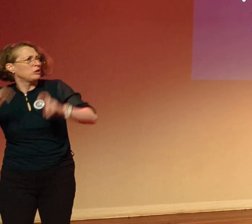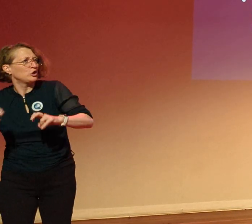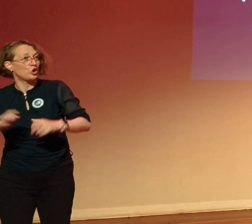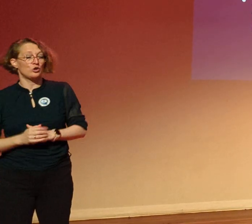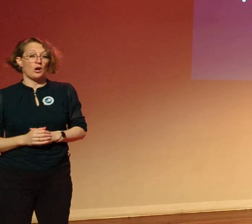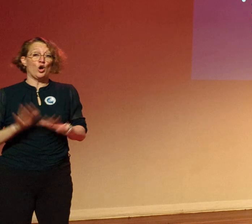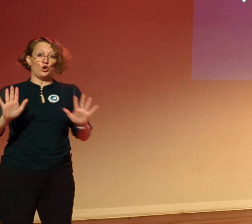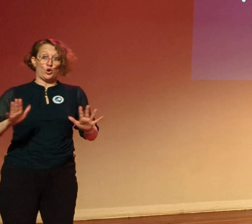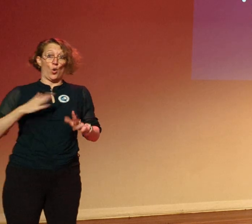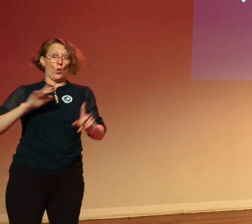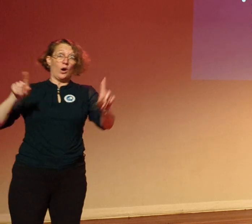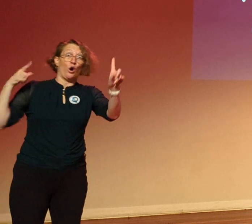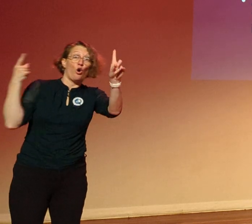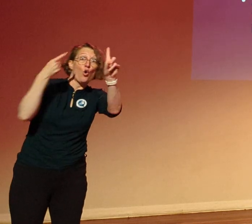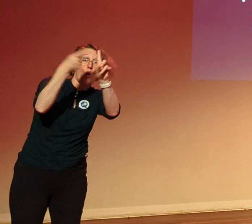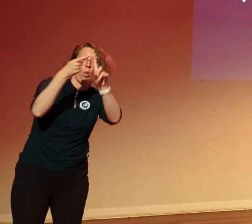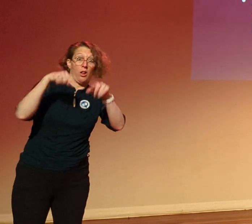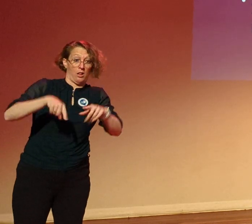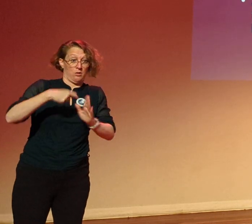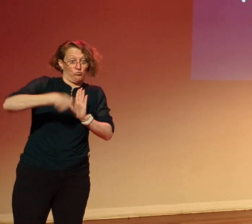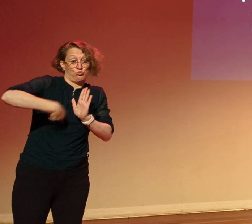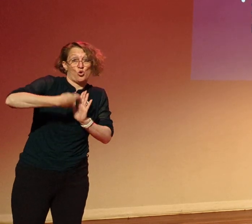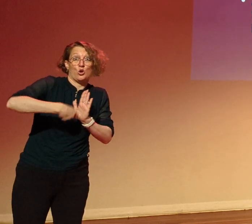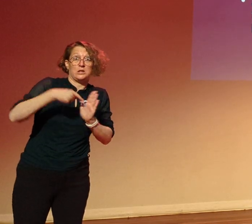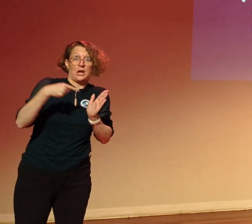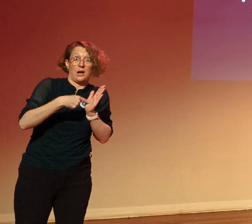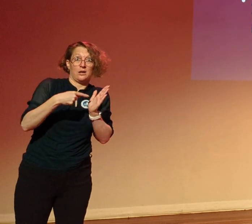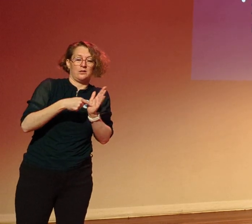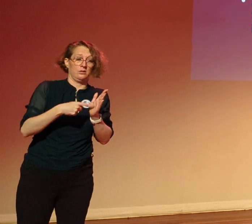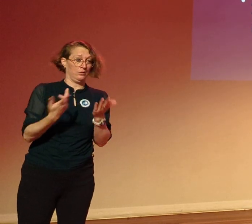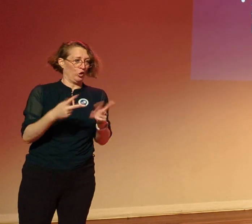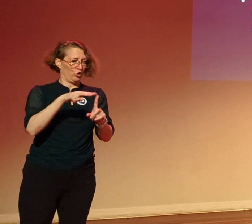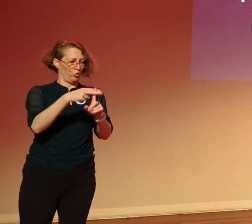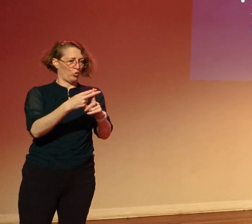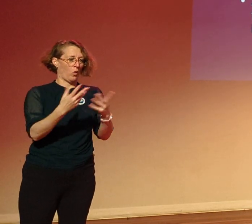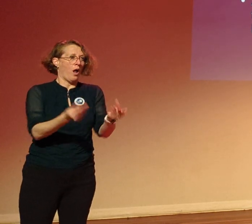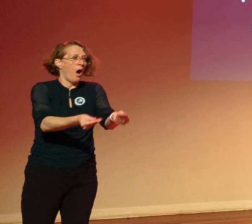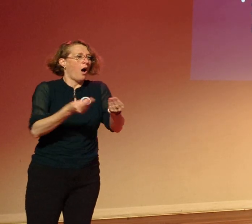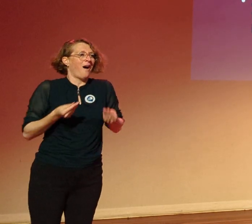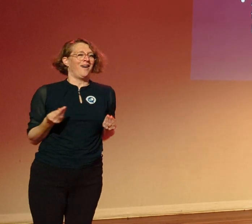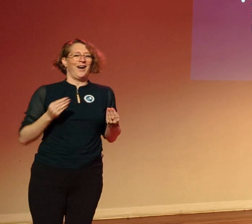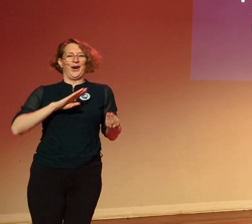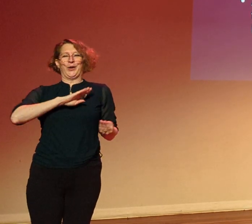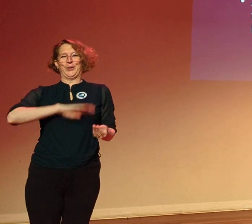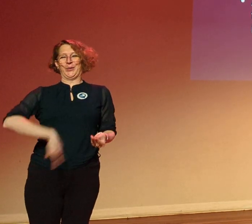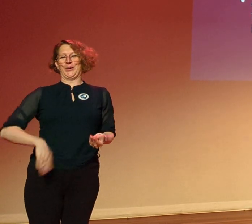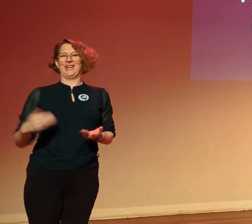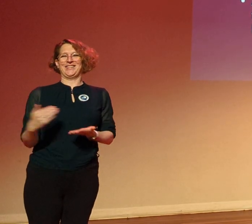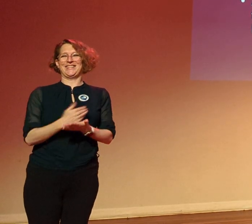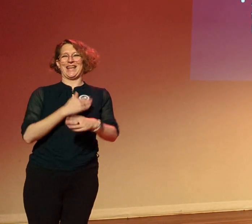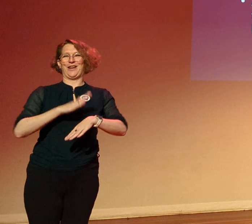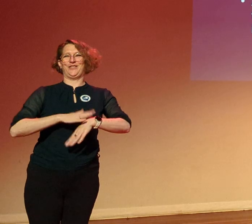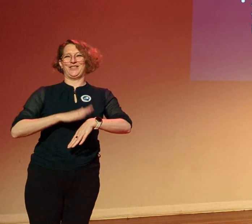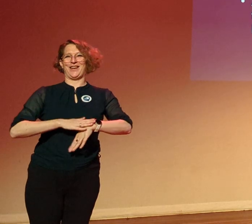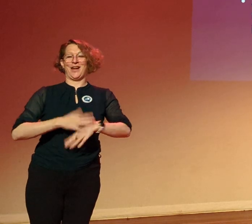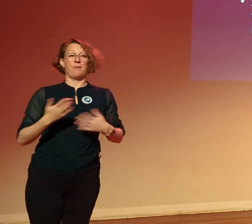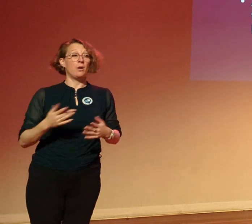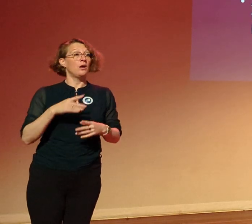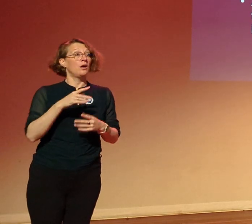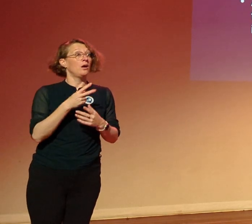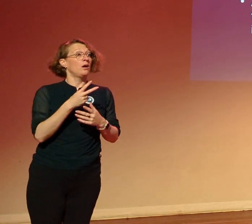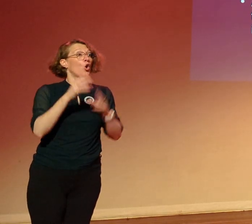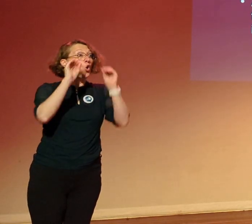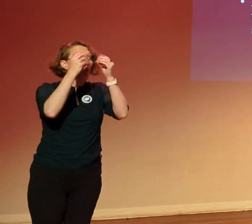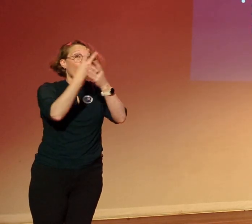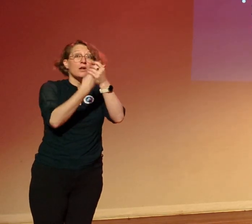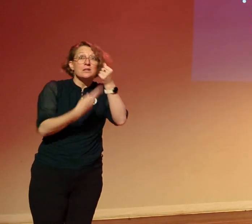So my goal with this project is to create a tool for us to use. And the beautiful thing about working with Gemini is that you